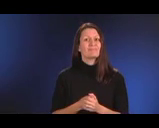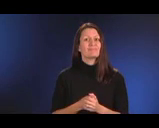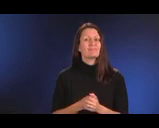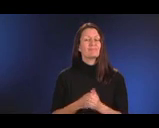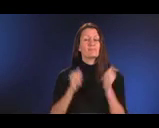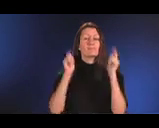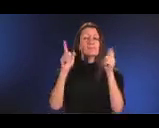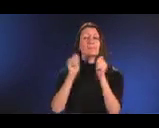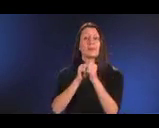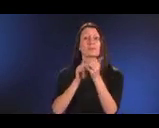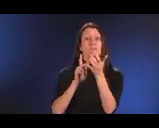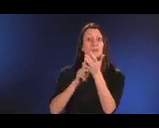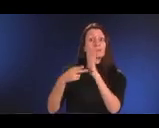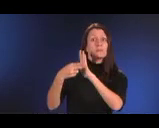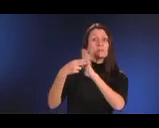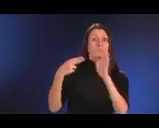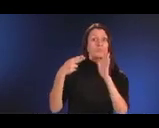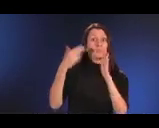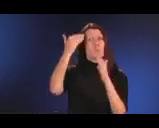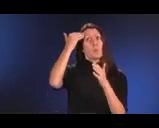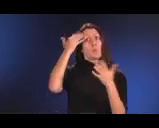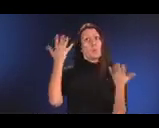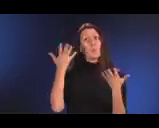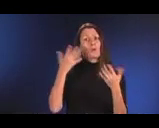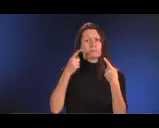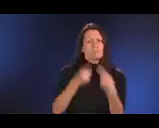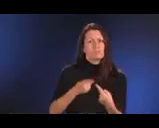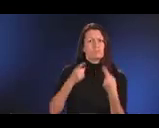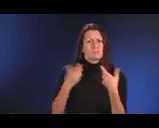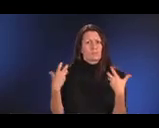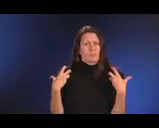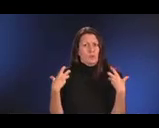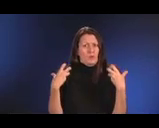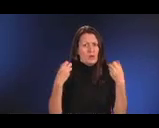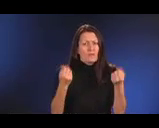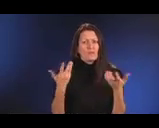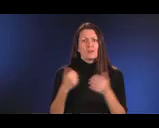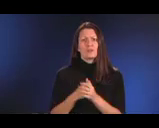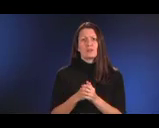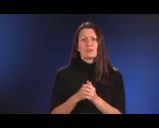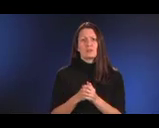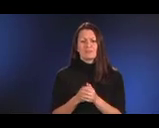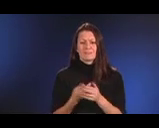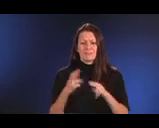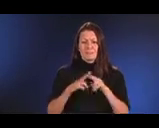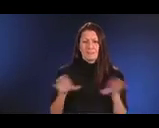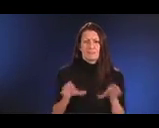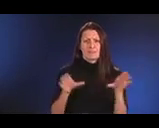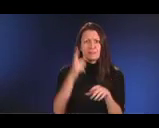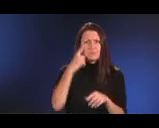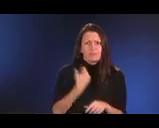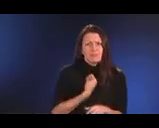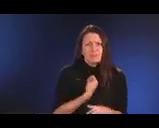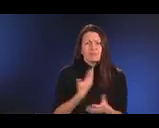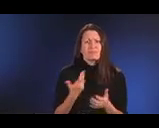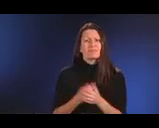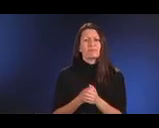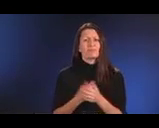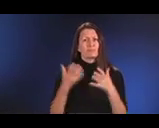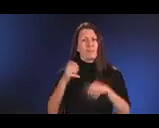Anybody with a psychiatric diagnosis knows something about the struggle to recover, to do more for oneself, to create their own